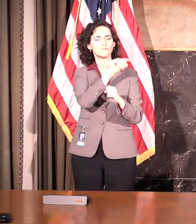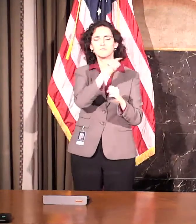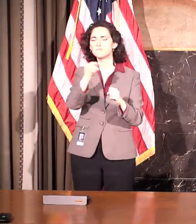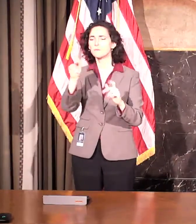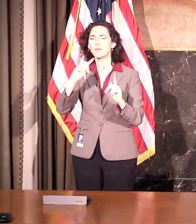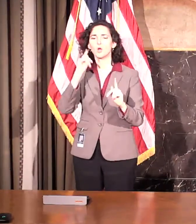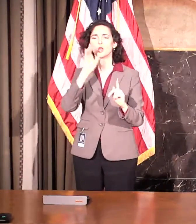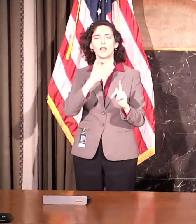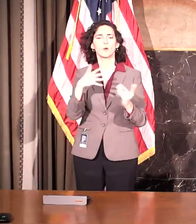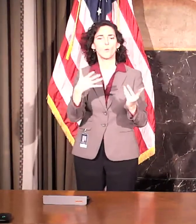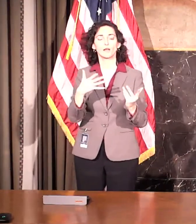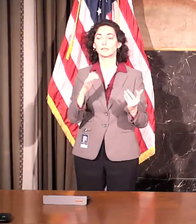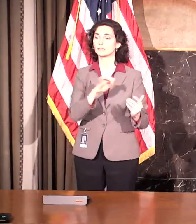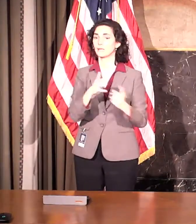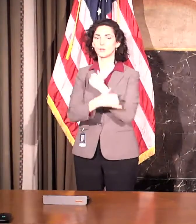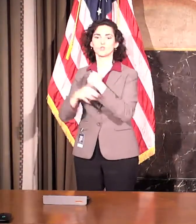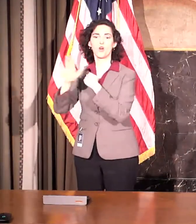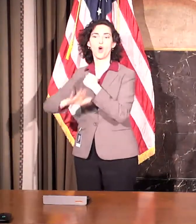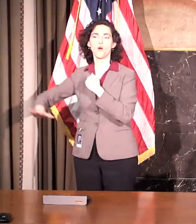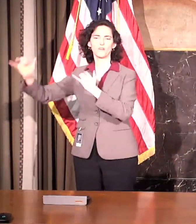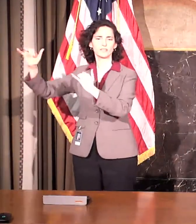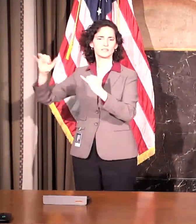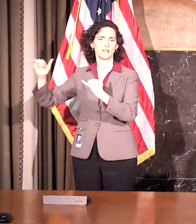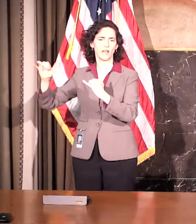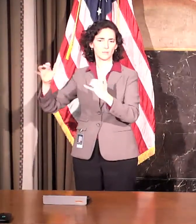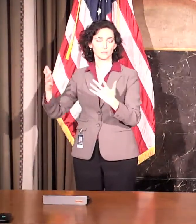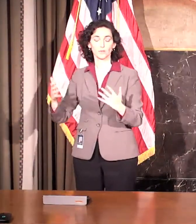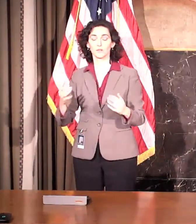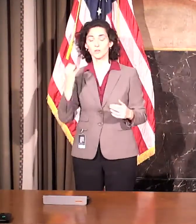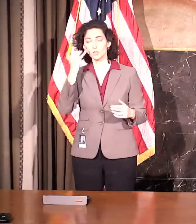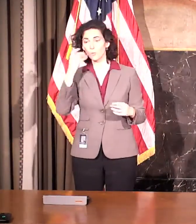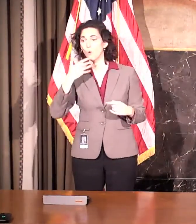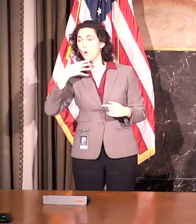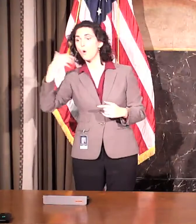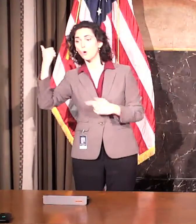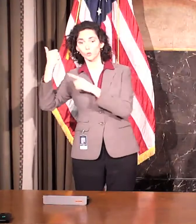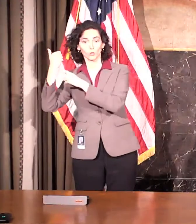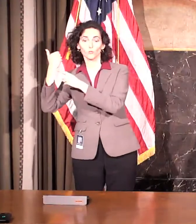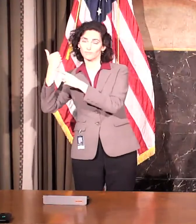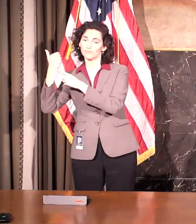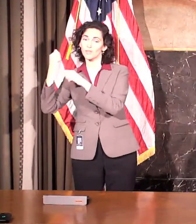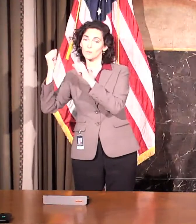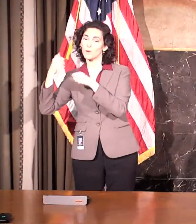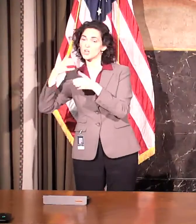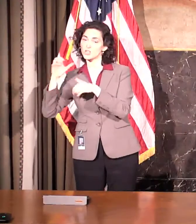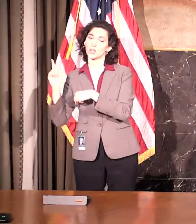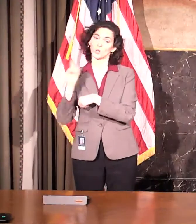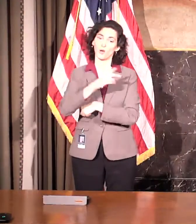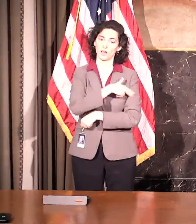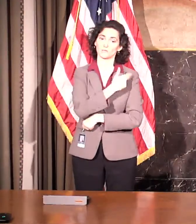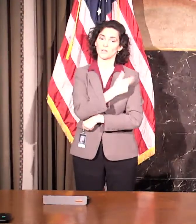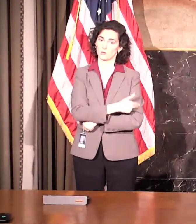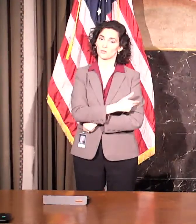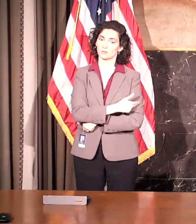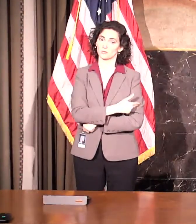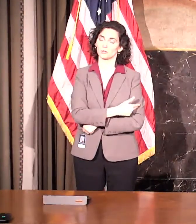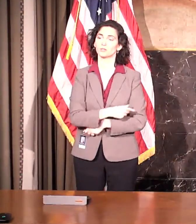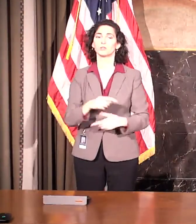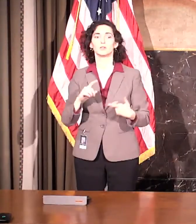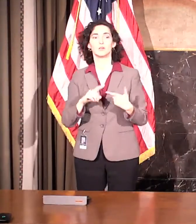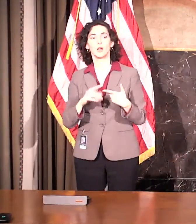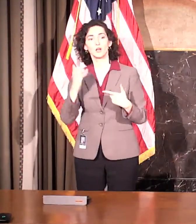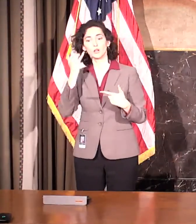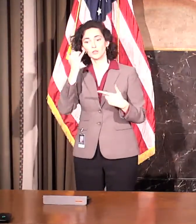of the country, for that matter. The older you are, the more likely you are to go to the hospital if you get COVID, and the longer